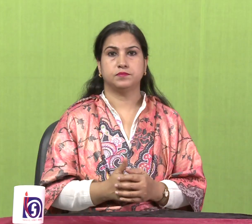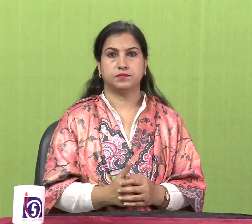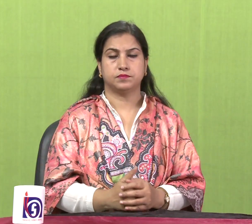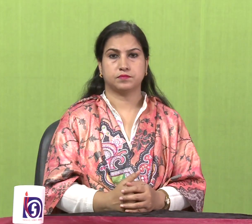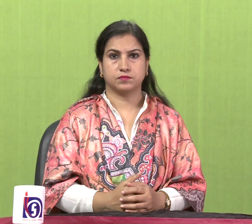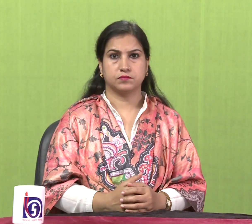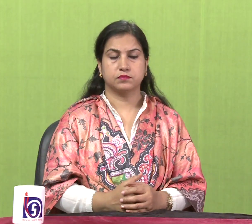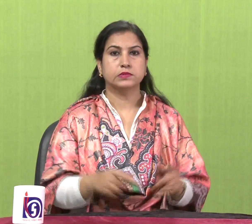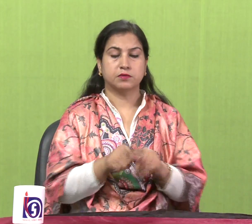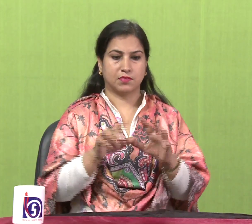global warming.